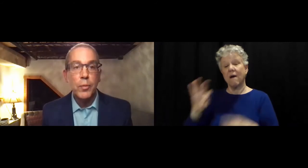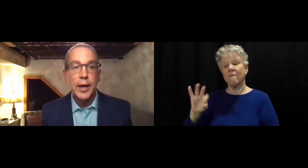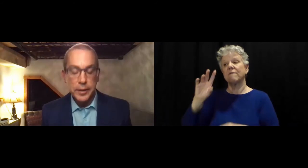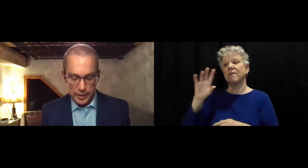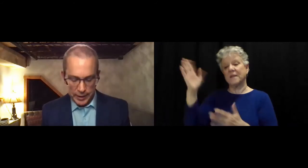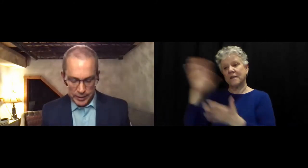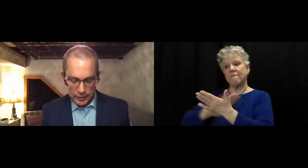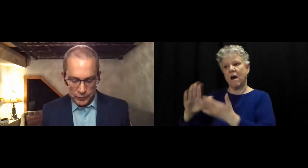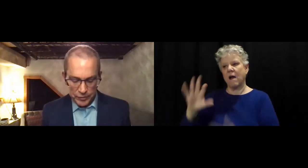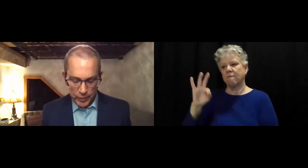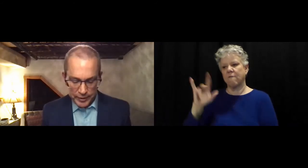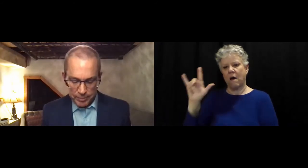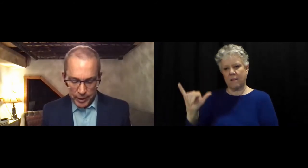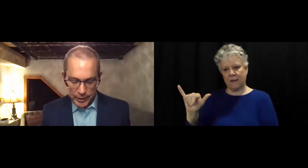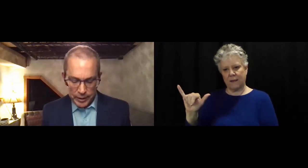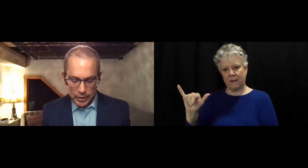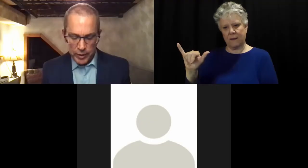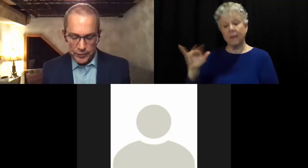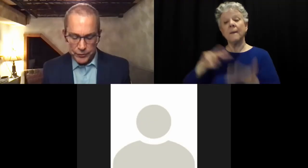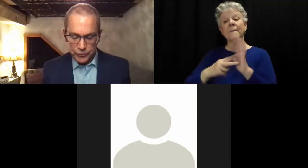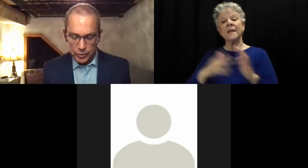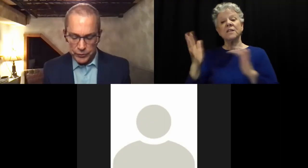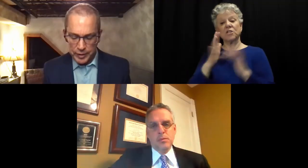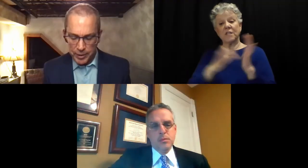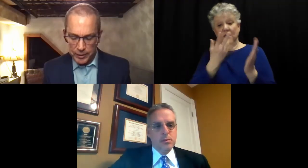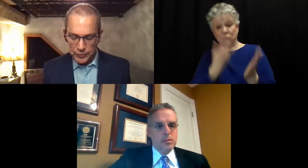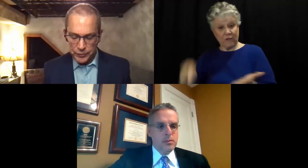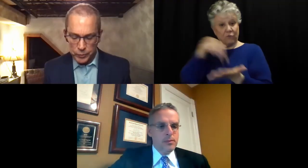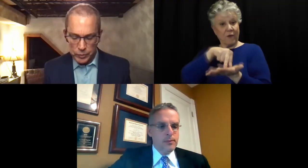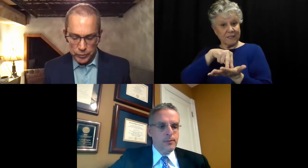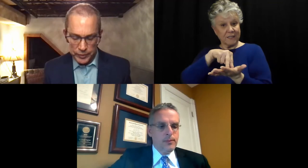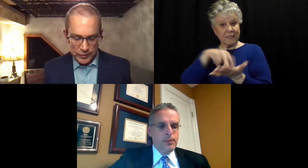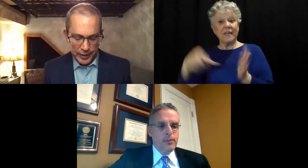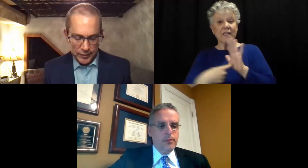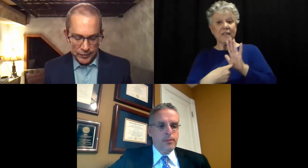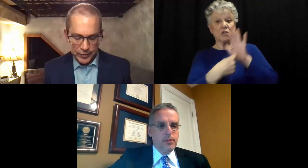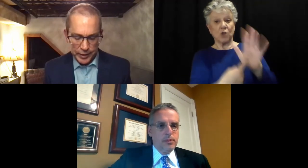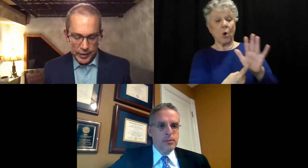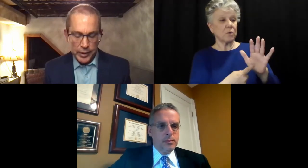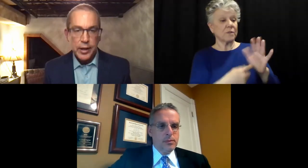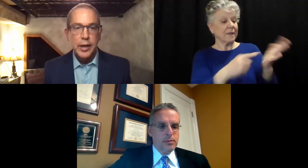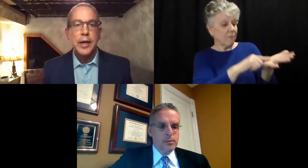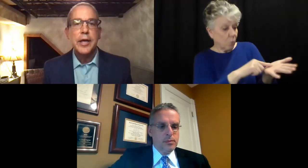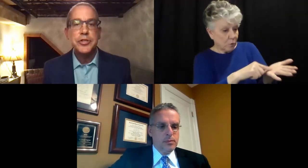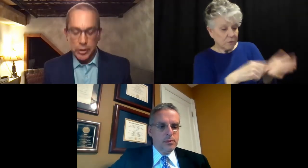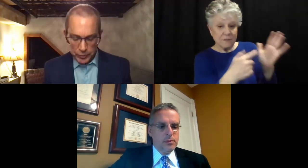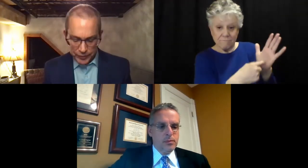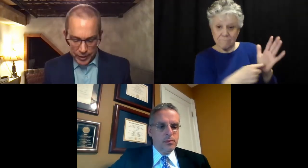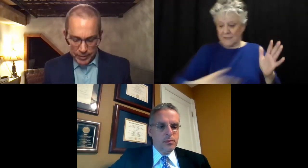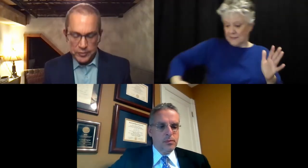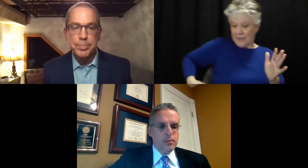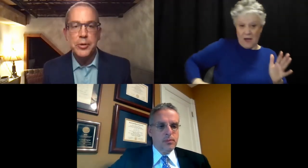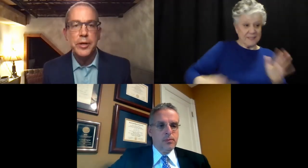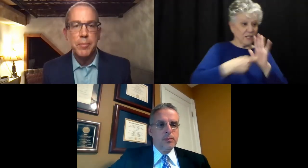Thus, when in his resurrected body, Christ shows the apostles the wounds in his hands and side, he shows